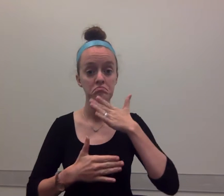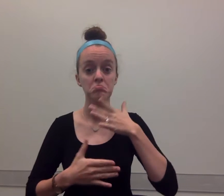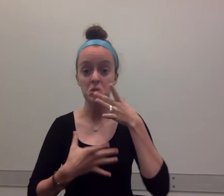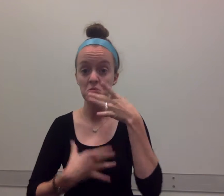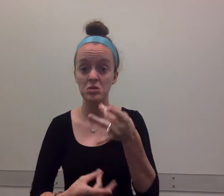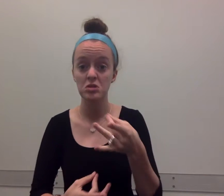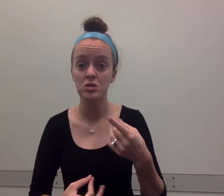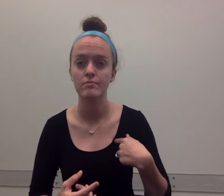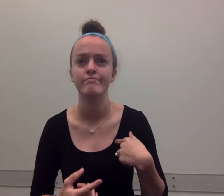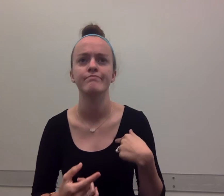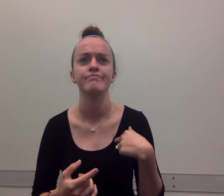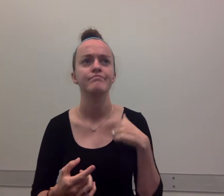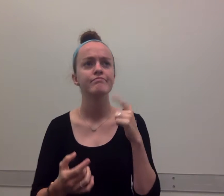to people, and